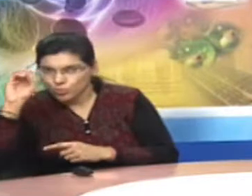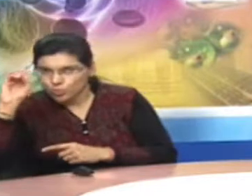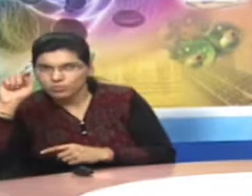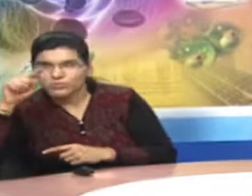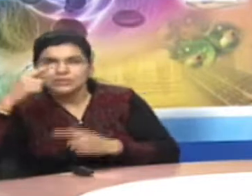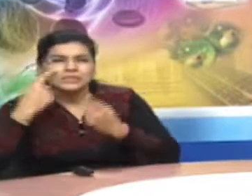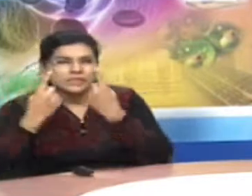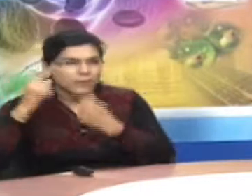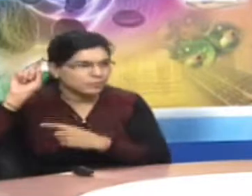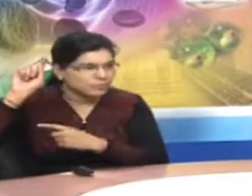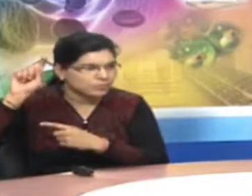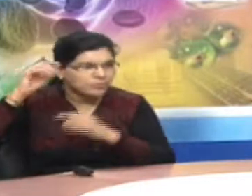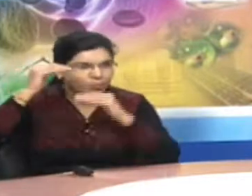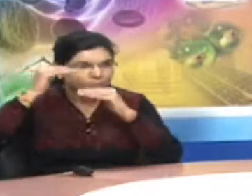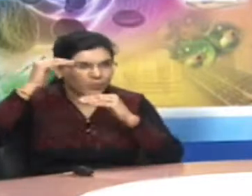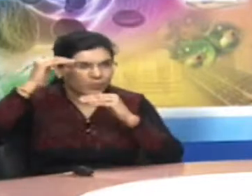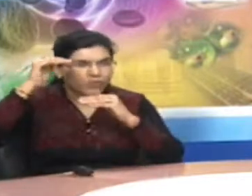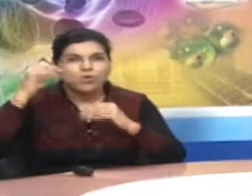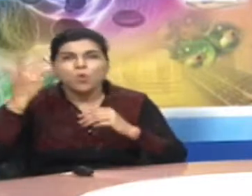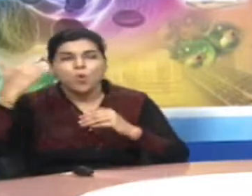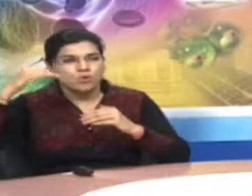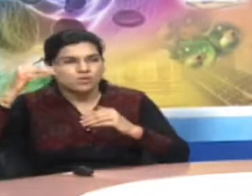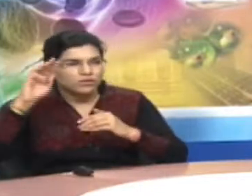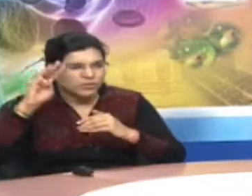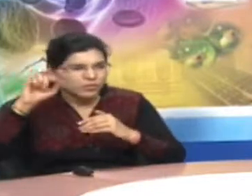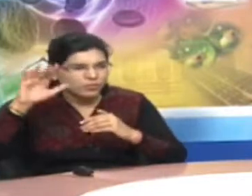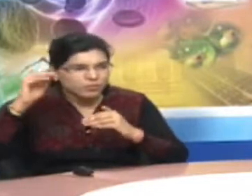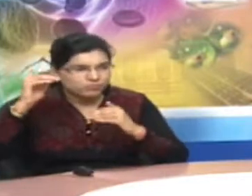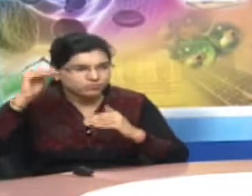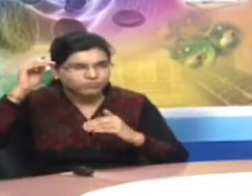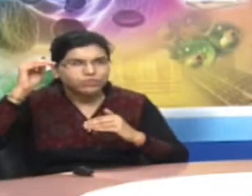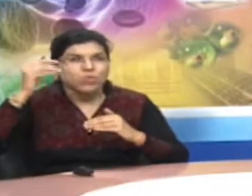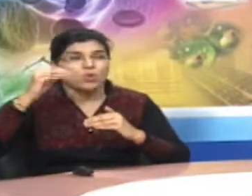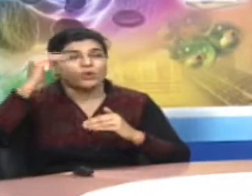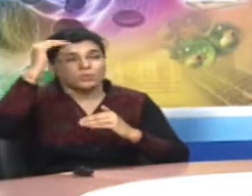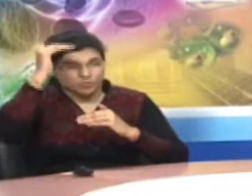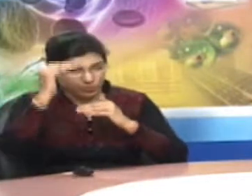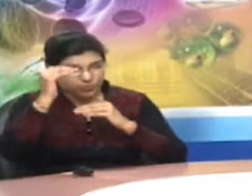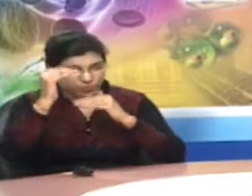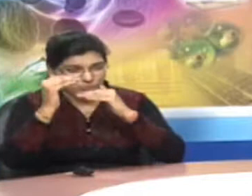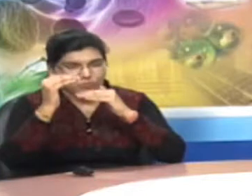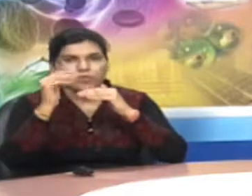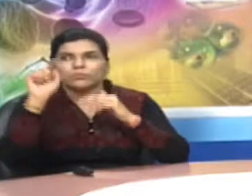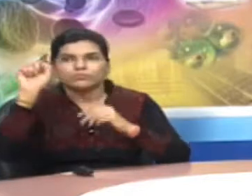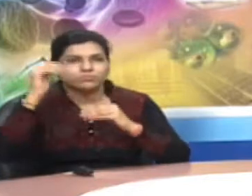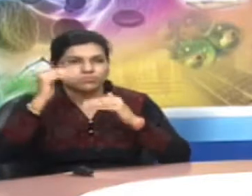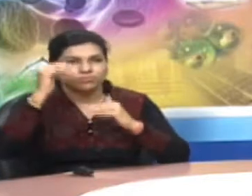And you can select the distance or the space you want to give in between two